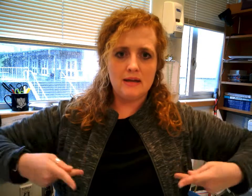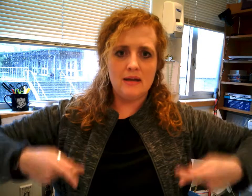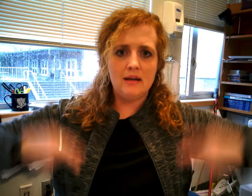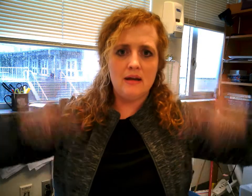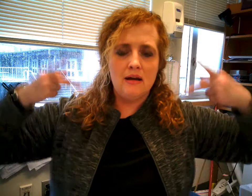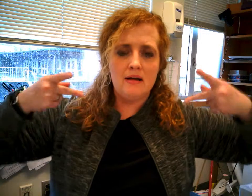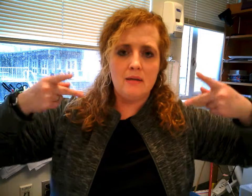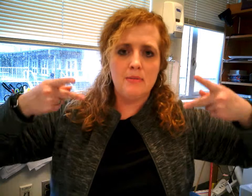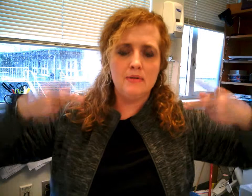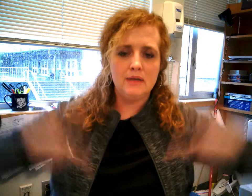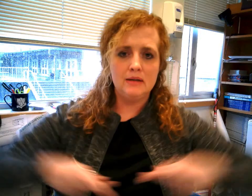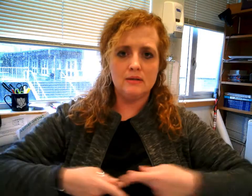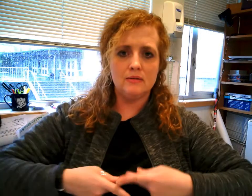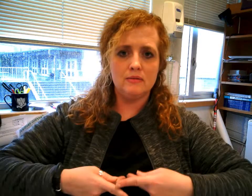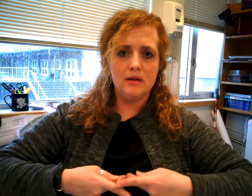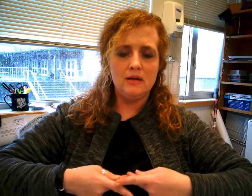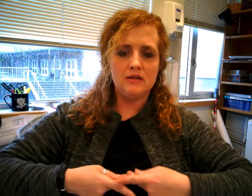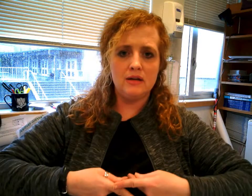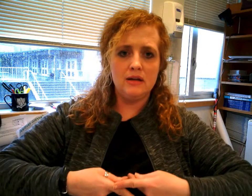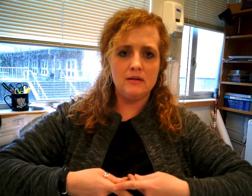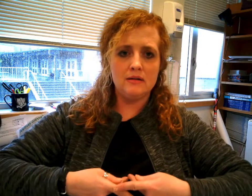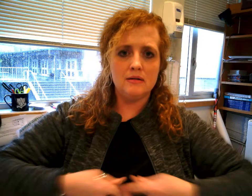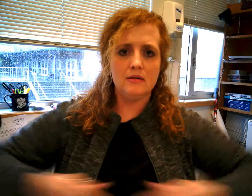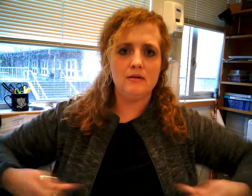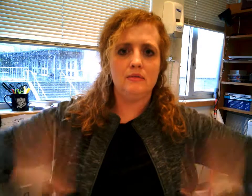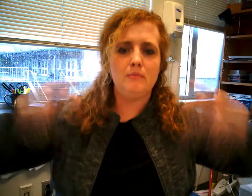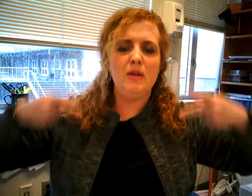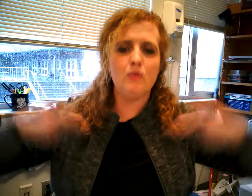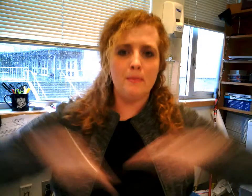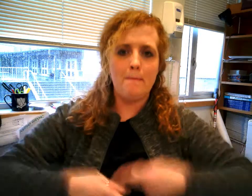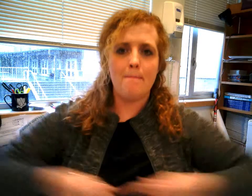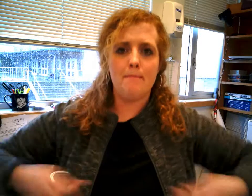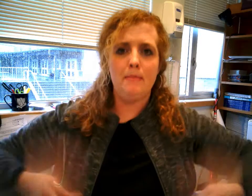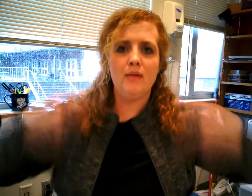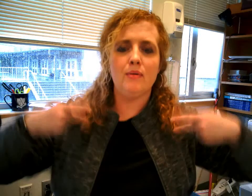then cut up. So start here, pilgrim, pilgrim.